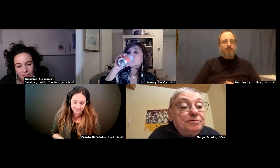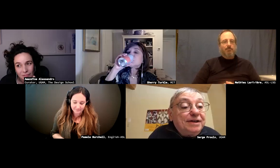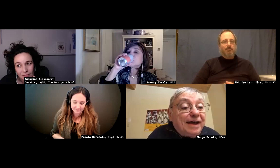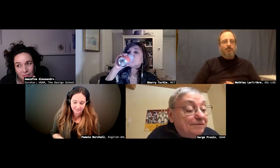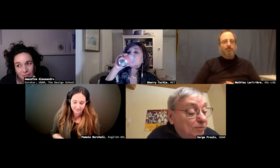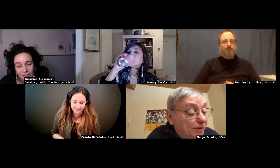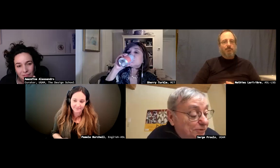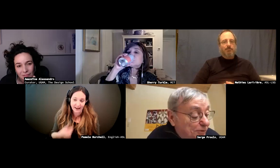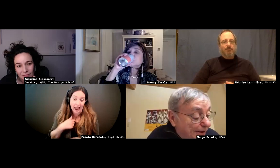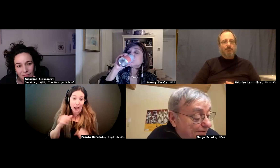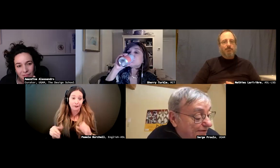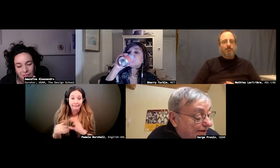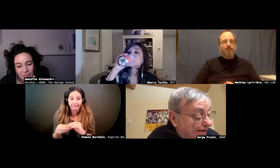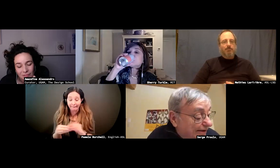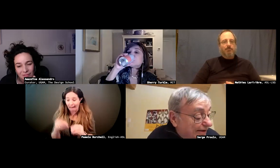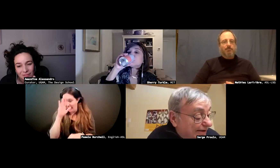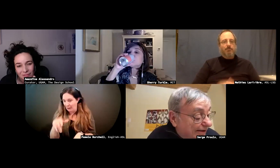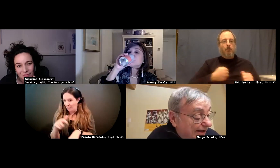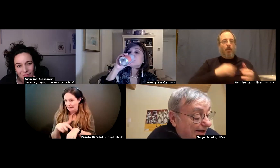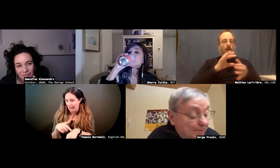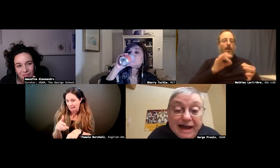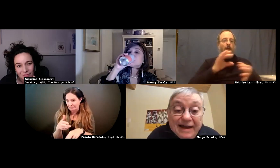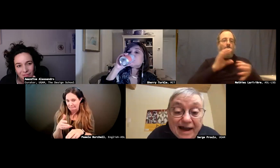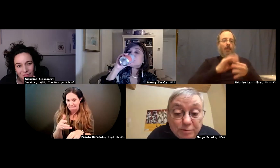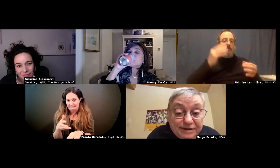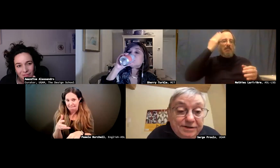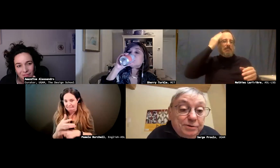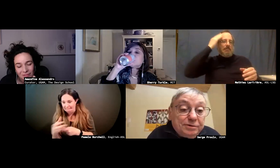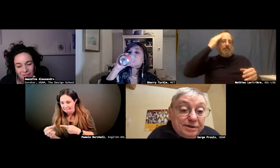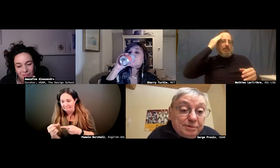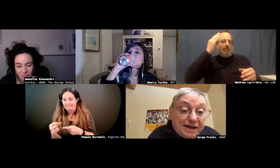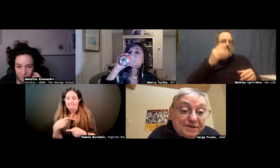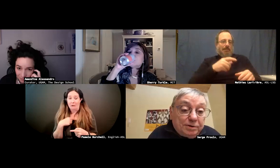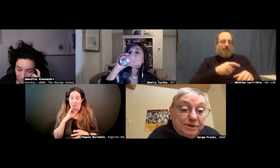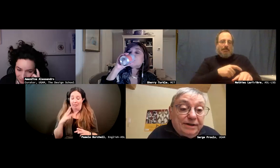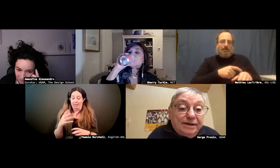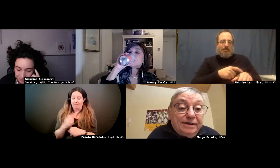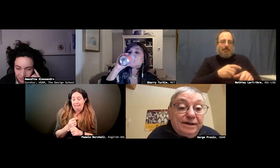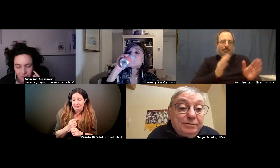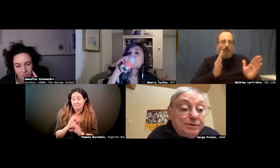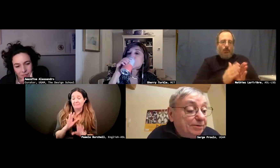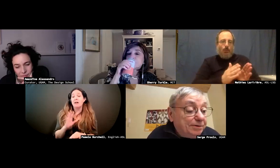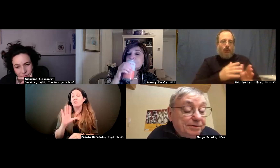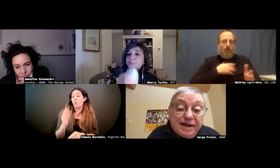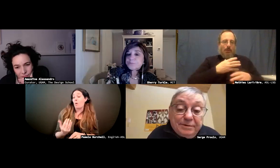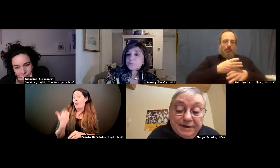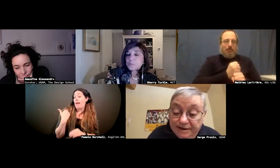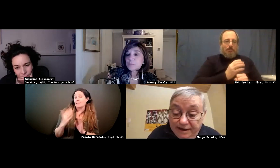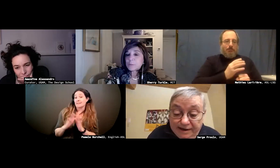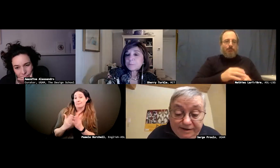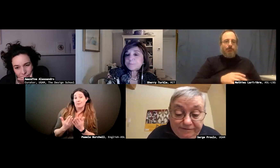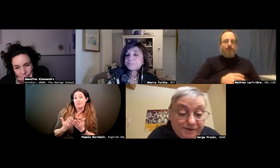I just have 1 or 2 minutes. But I read your last book. I read your